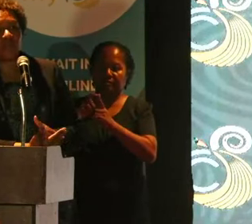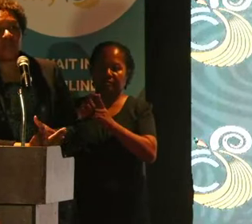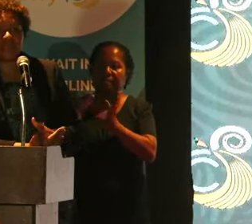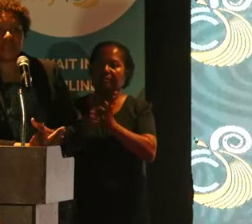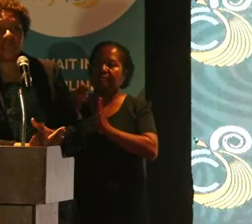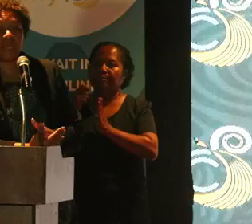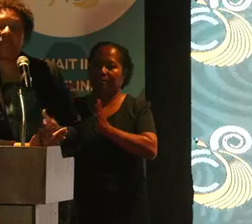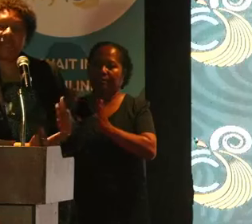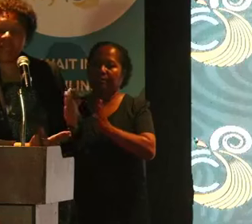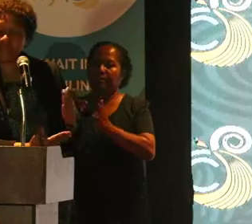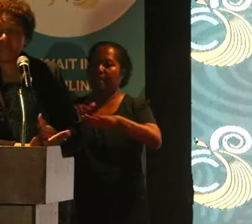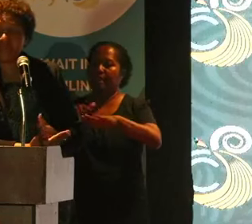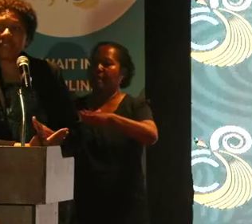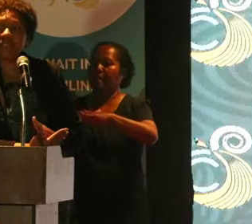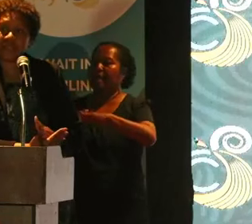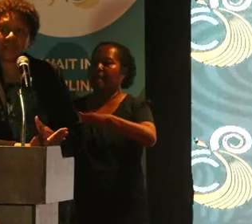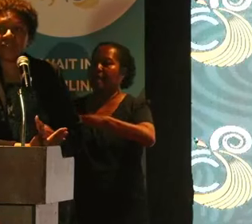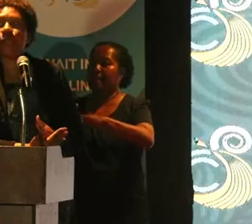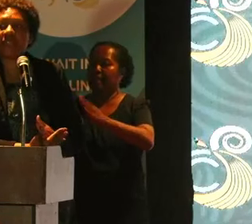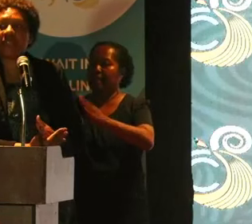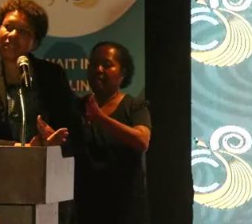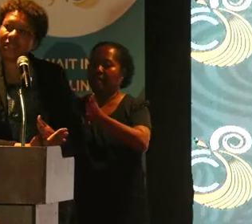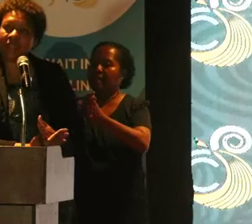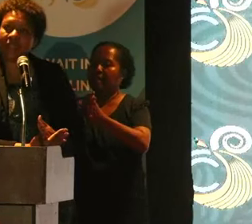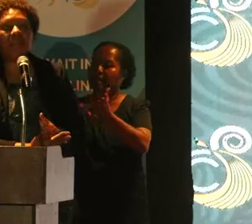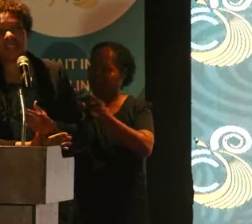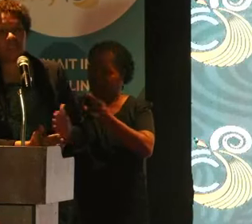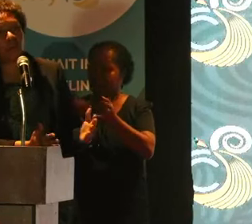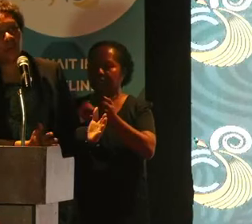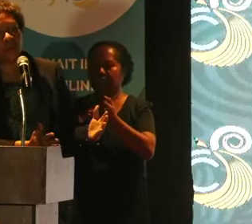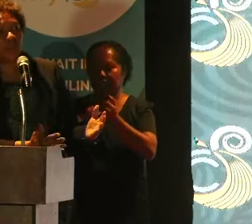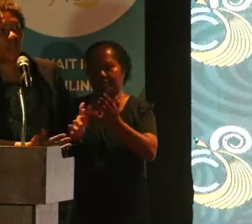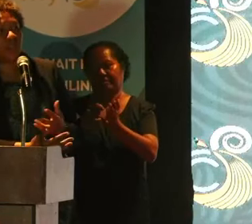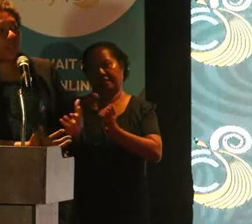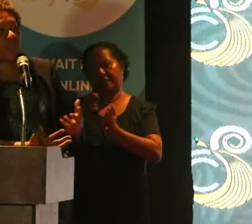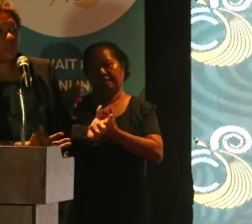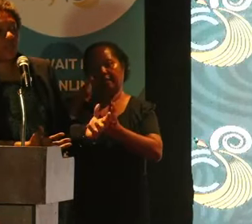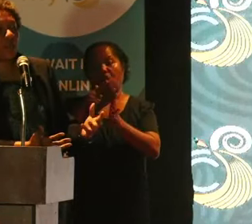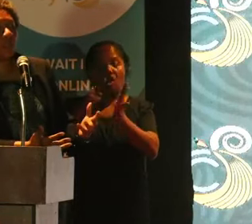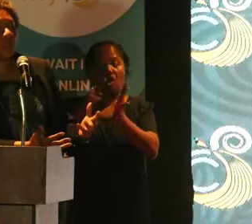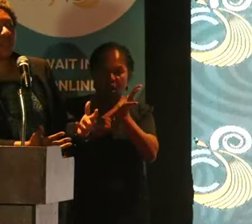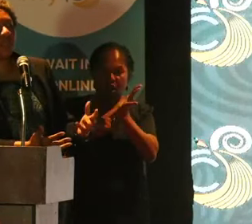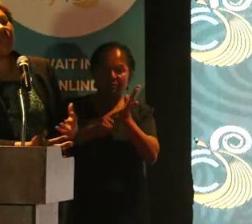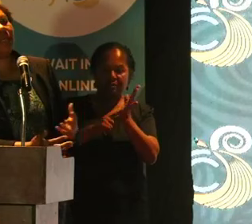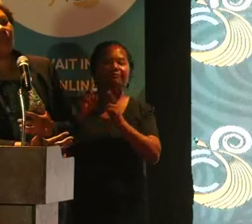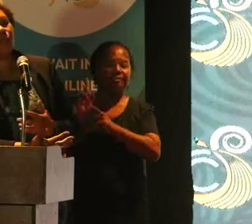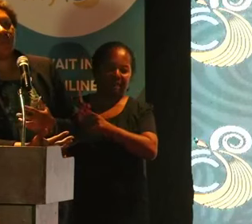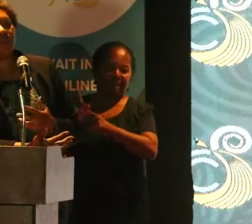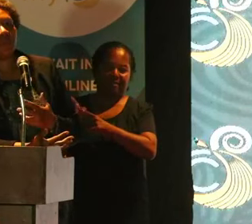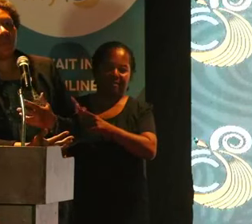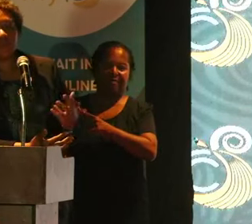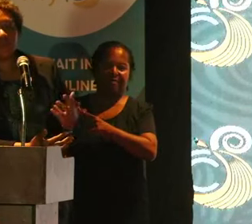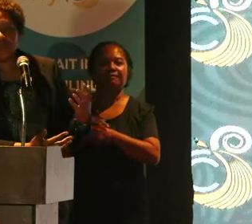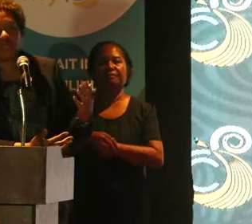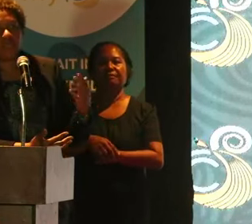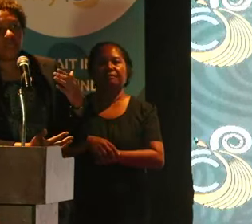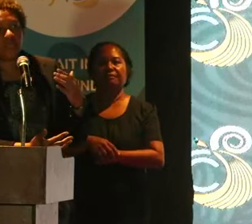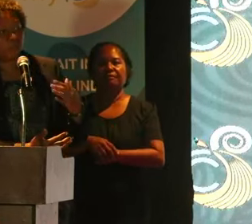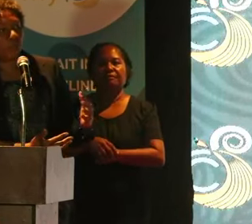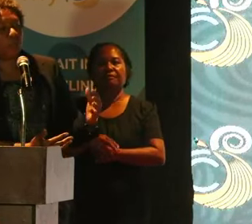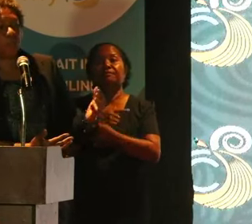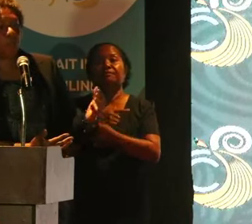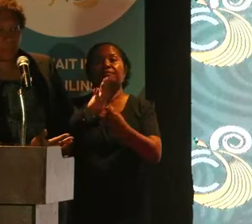rates to lands department and land rates and garbage rates to NCDC. That's law. None of us can do anything about that. So what we try to do